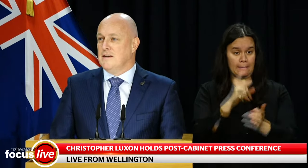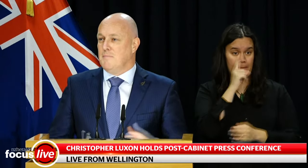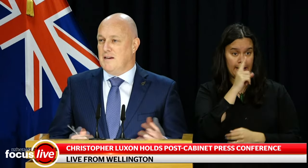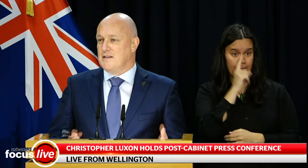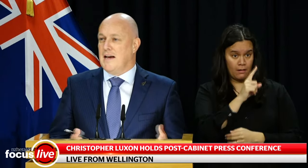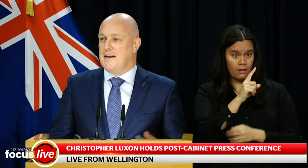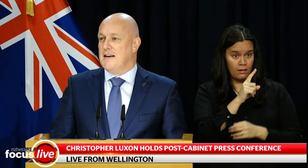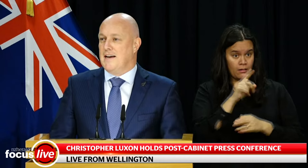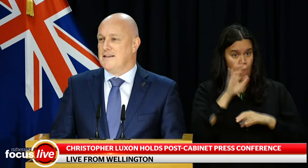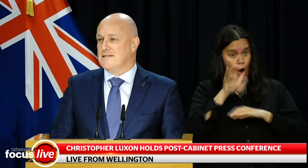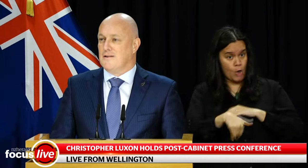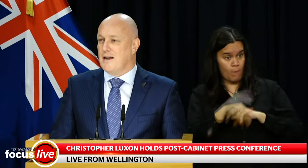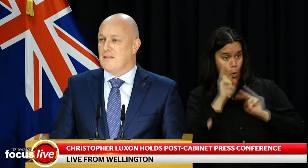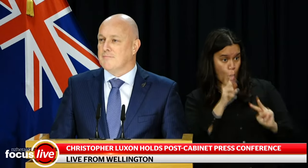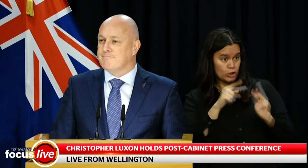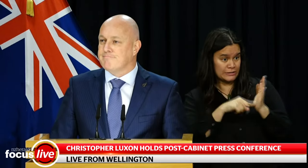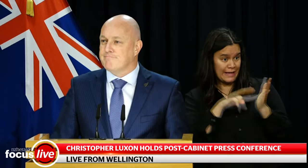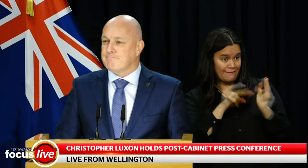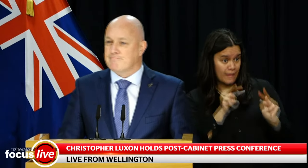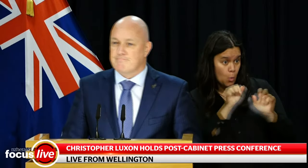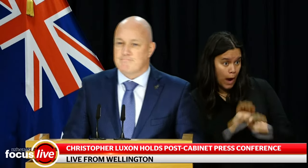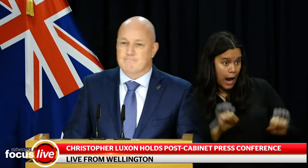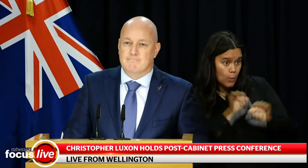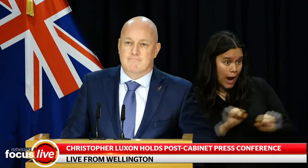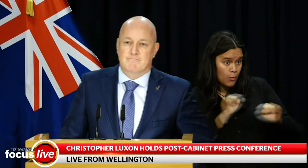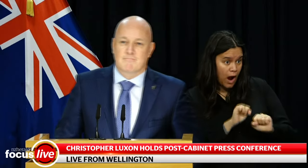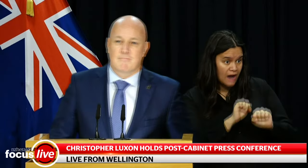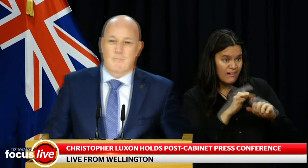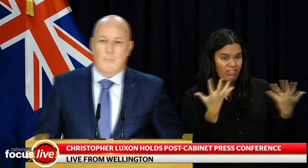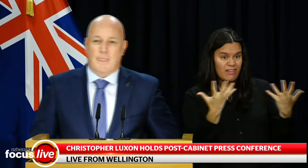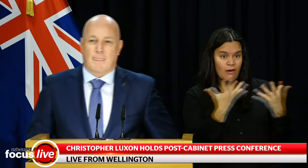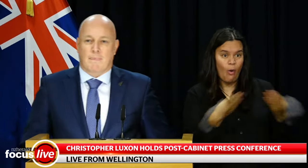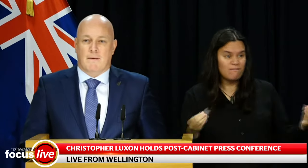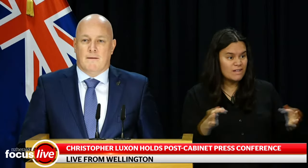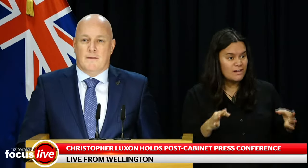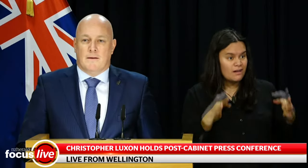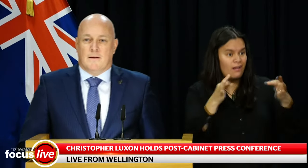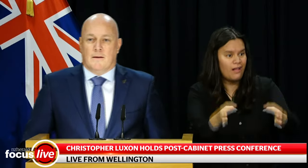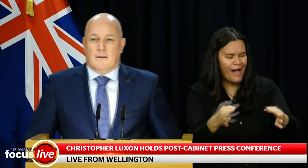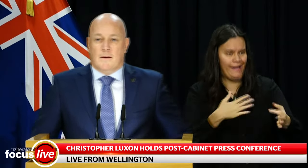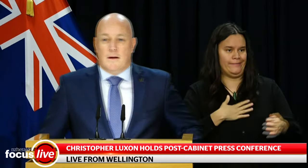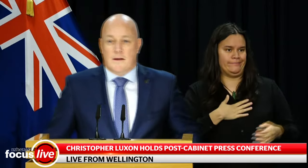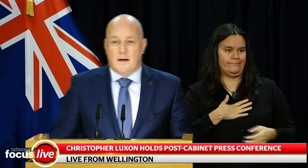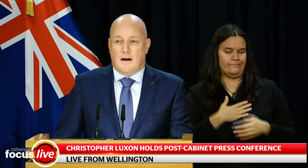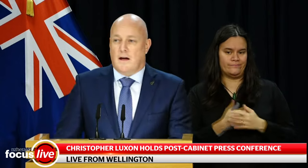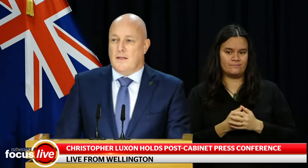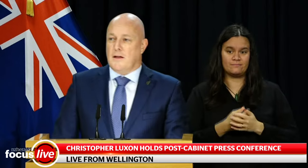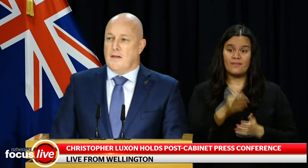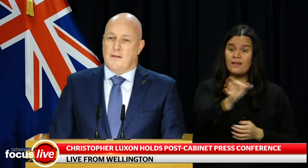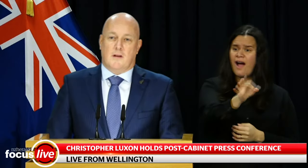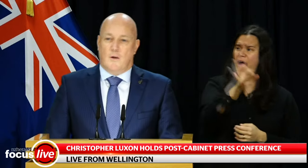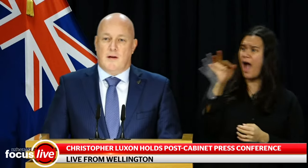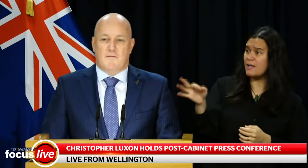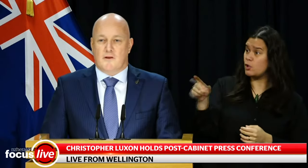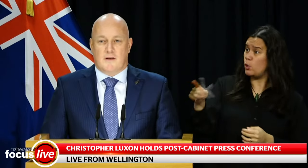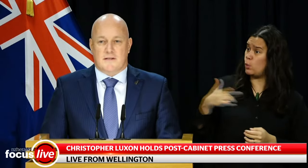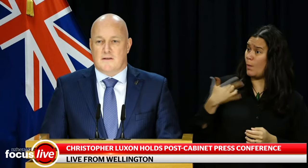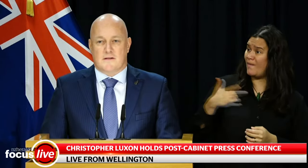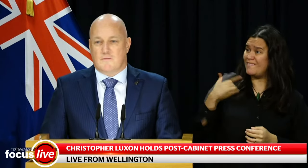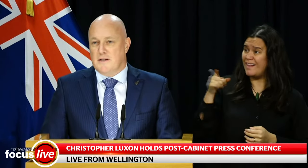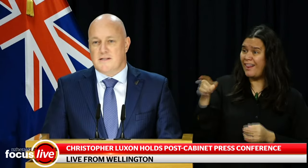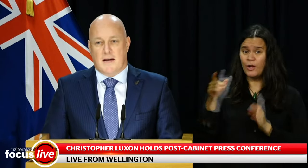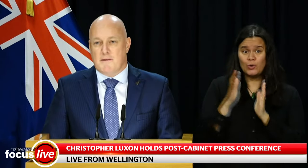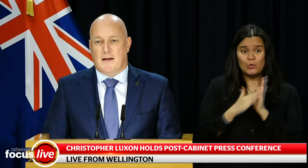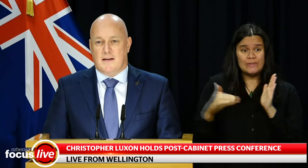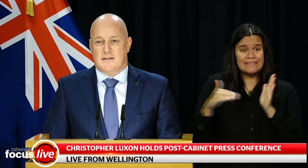event, being delayed a day isn't a great thing. So do you think we make it too hard to hold sporting events in New Zealand? Yeah, I think yeah, we have turned